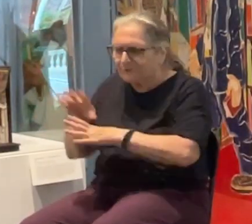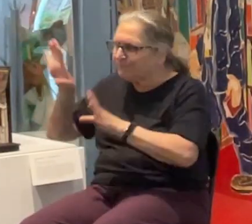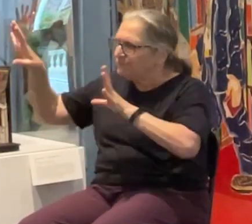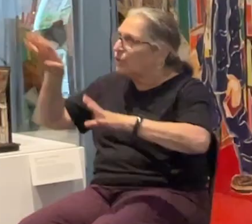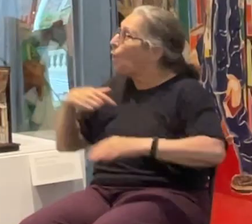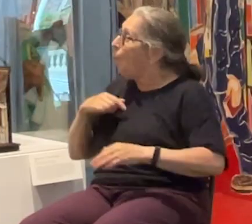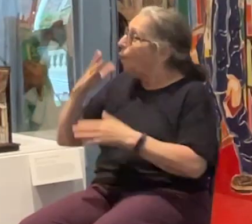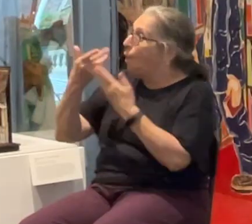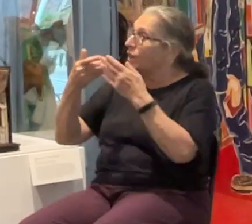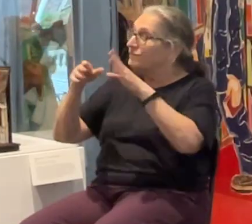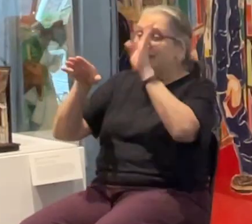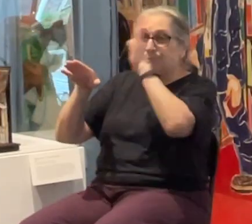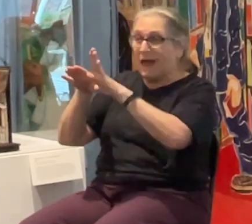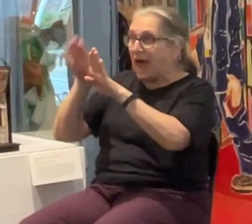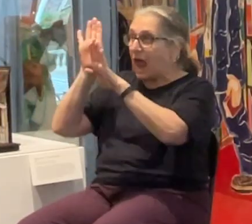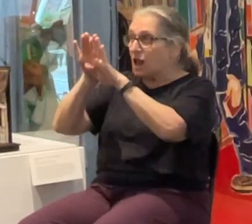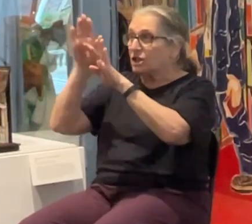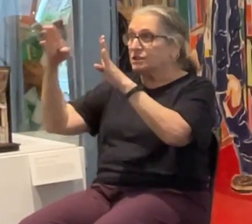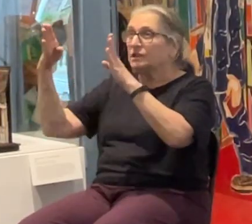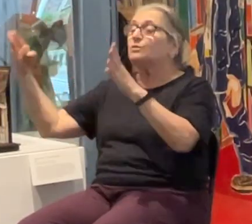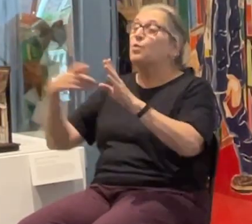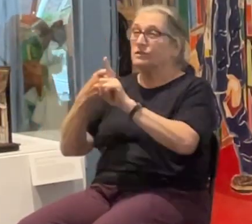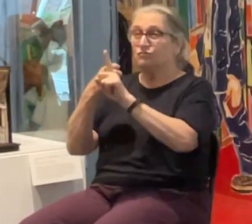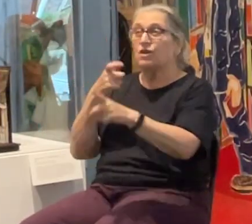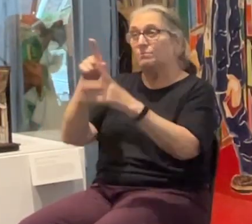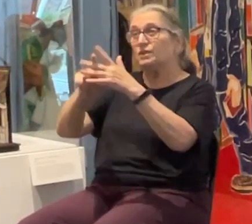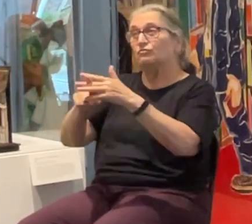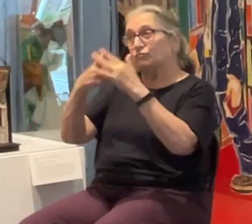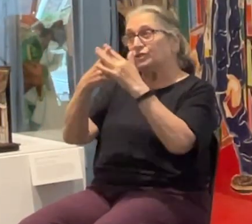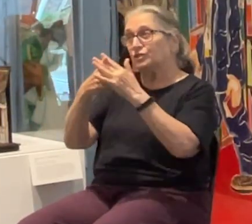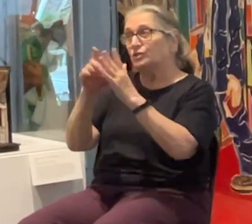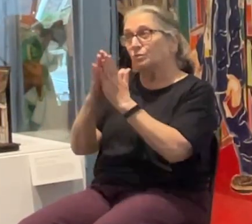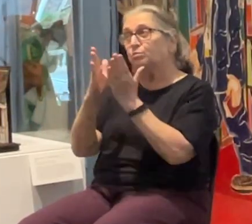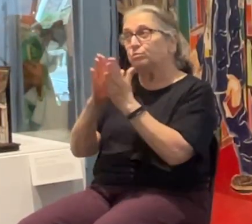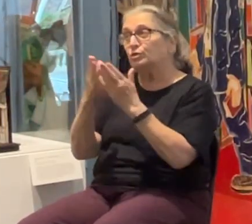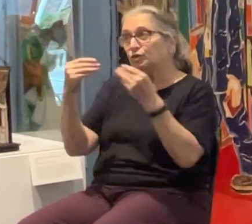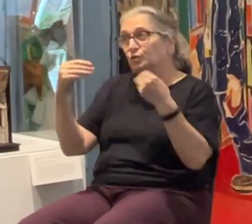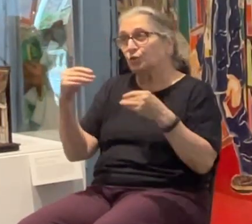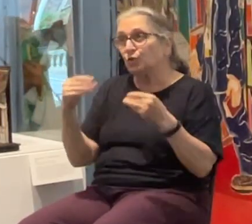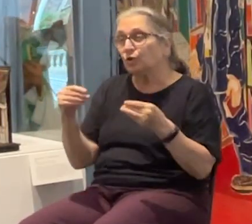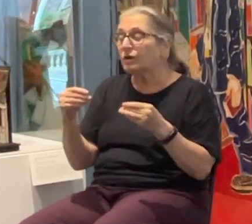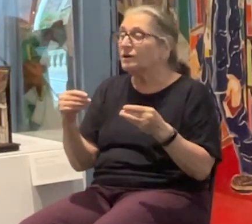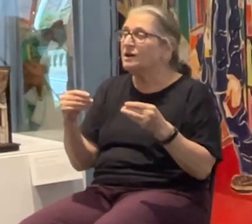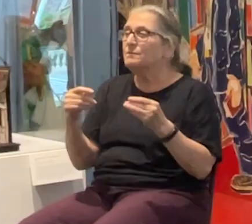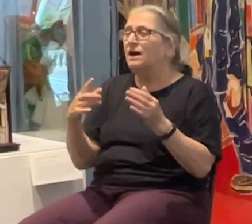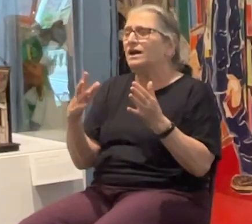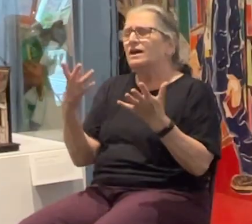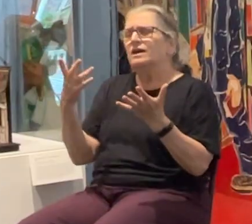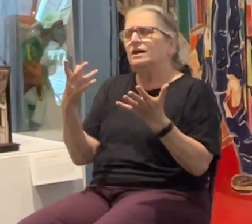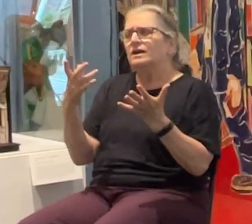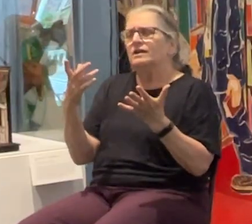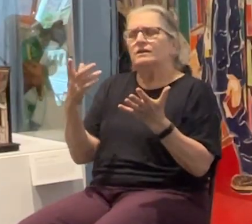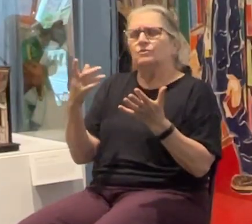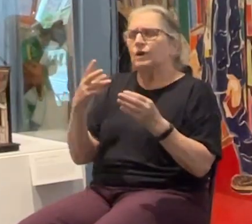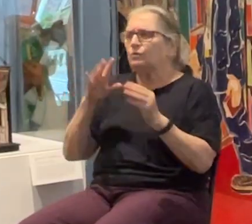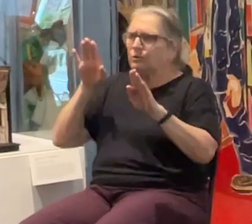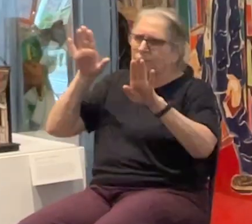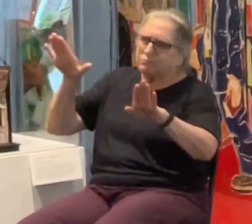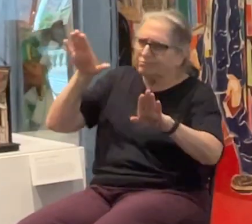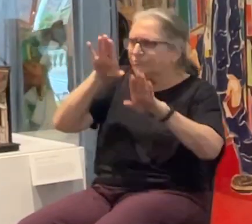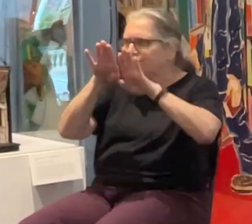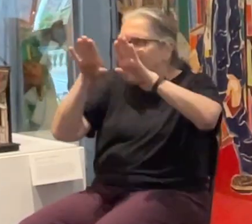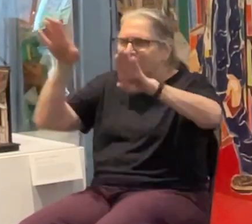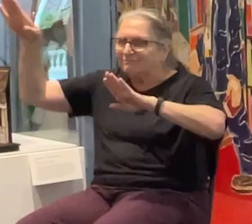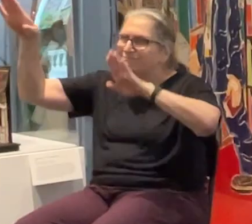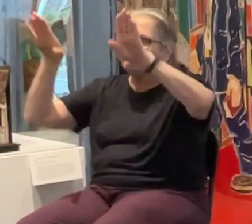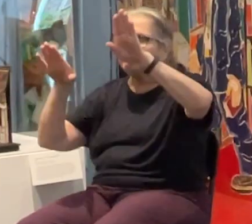these panels, you know, came from the original bookstore, but then every once in a while, the way you fit them together, there was a little white gap that